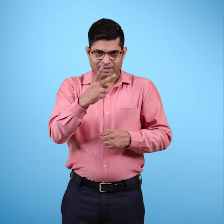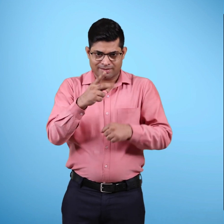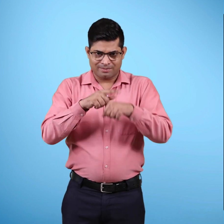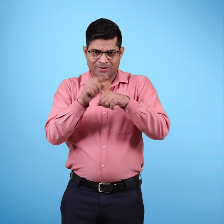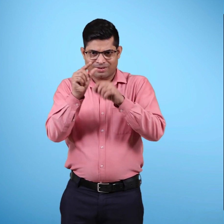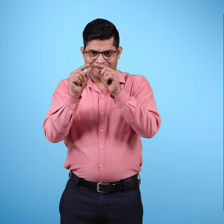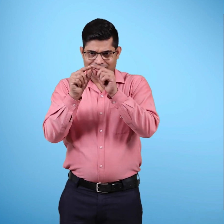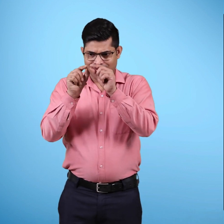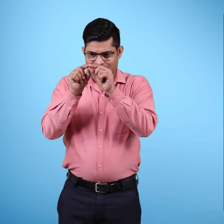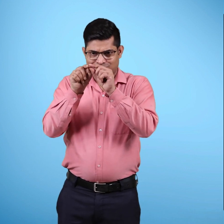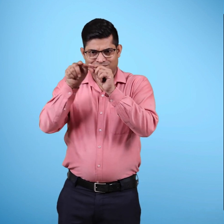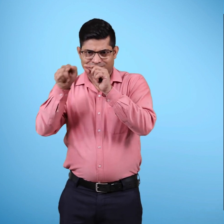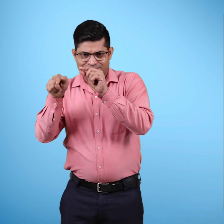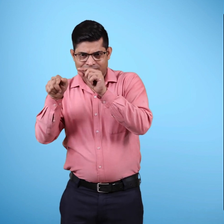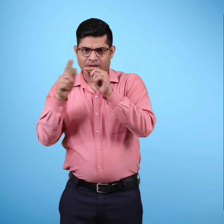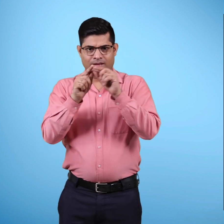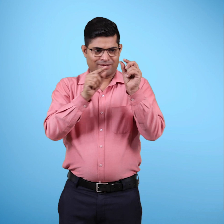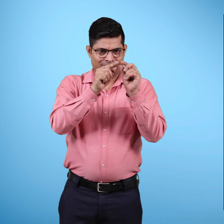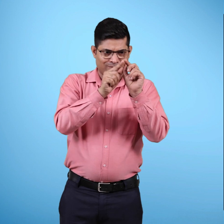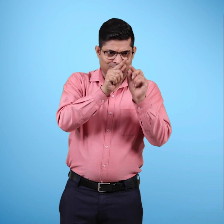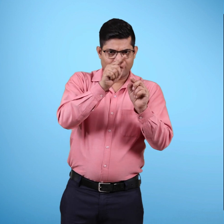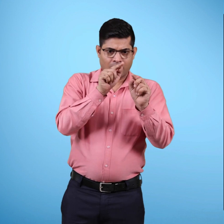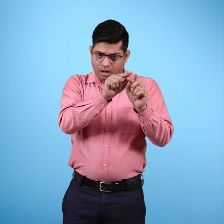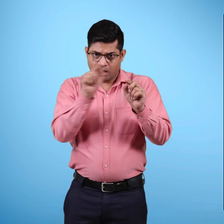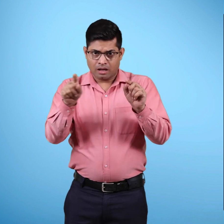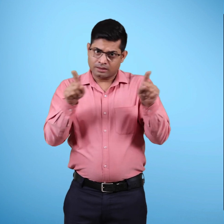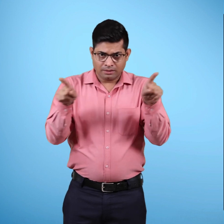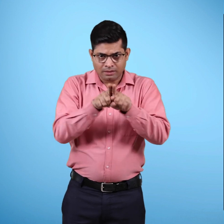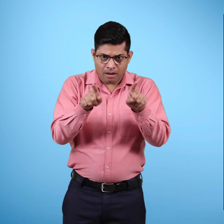In what way are the roots of gram and maize similar?